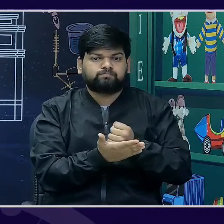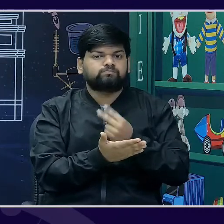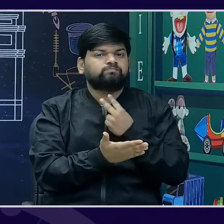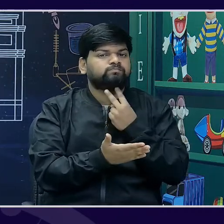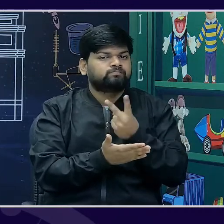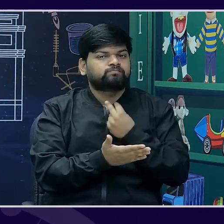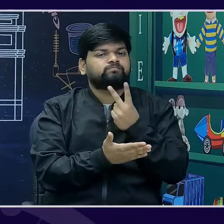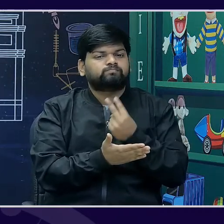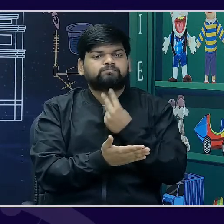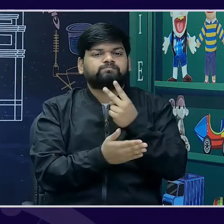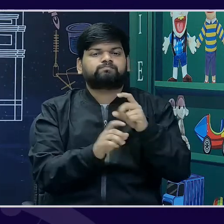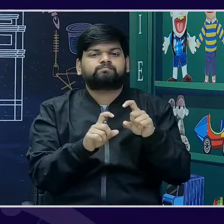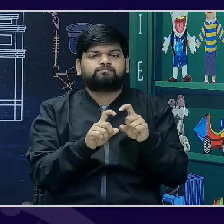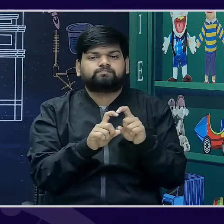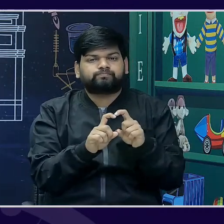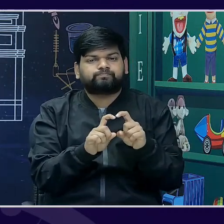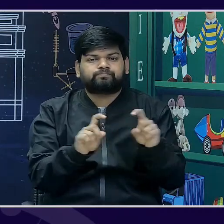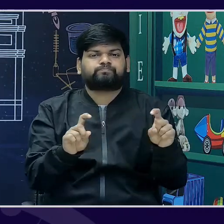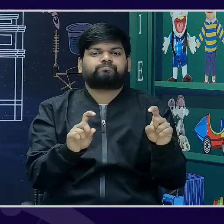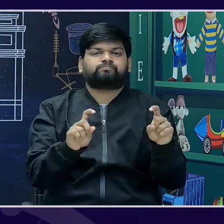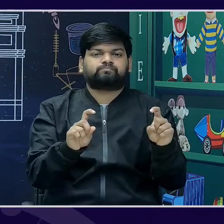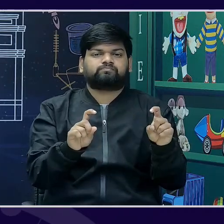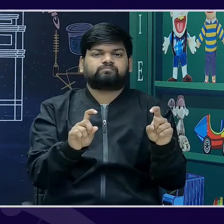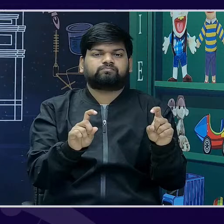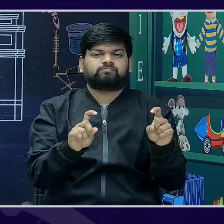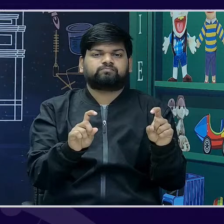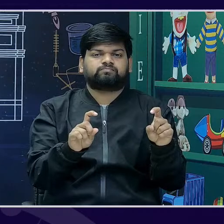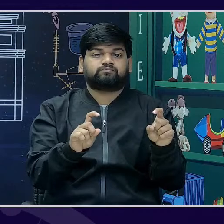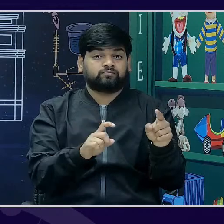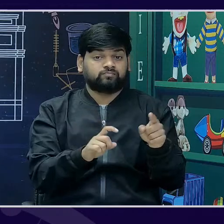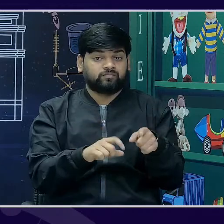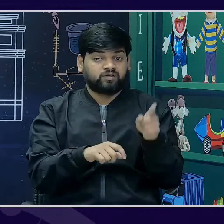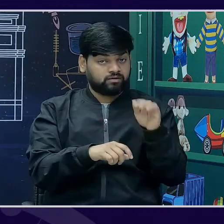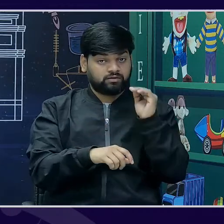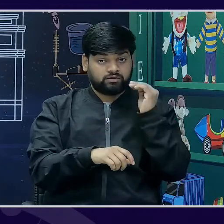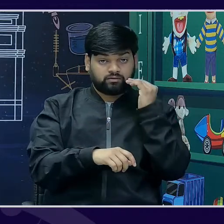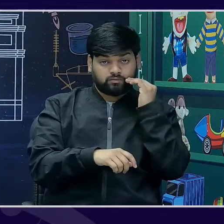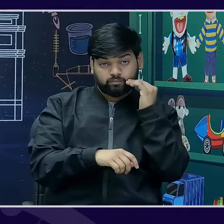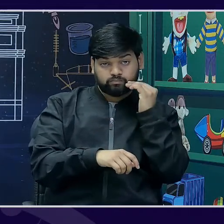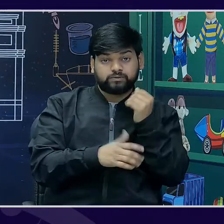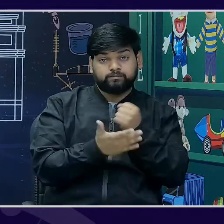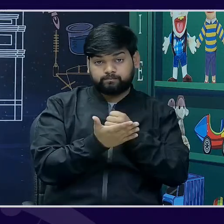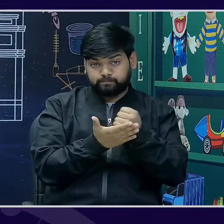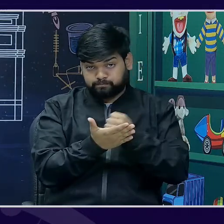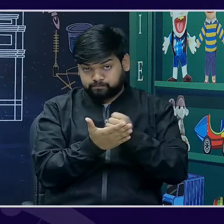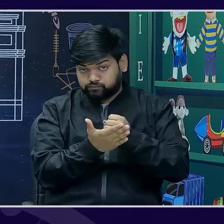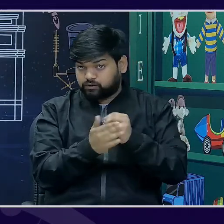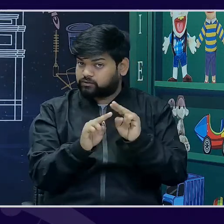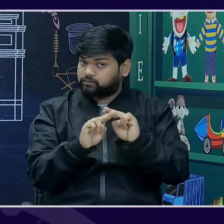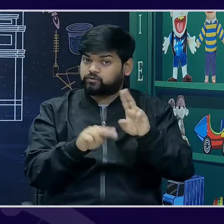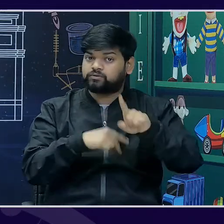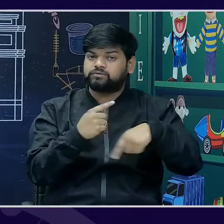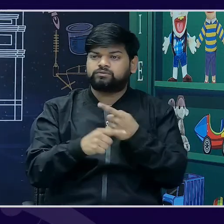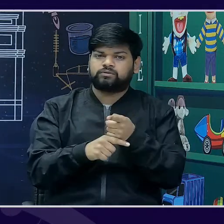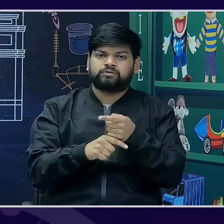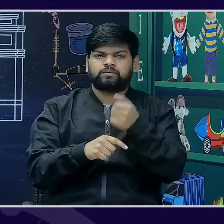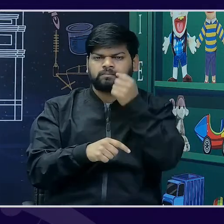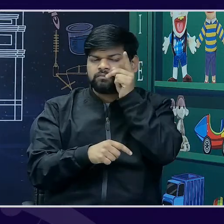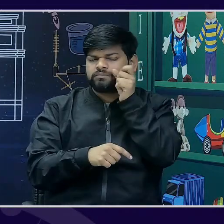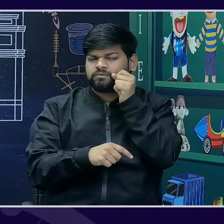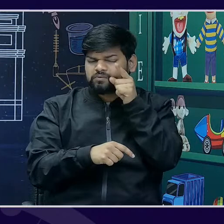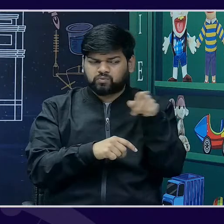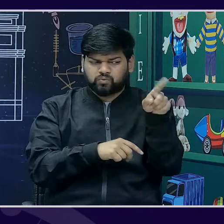you are able to understand the baby in complete sentences. So post-operative cochlear implant